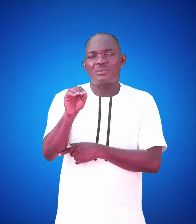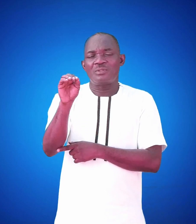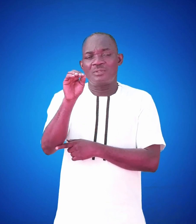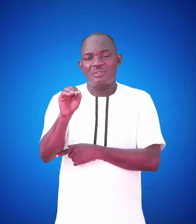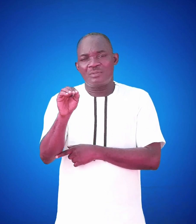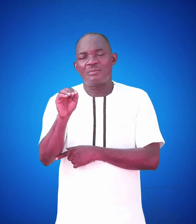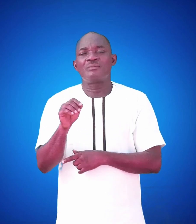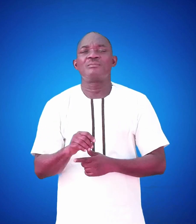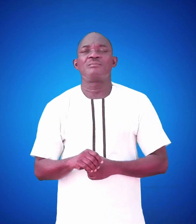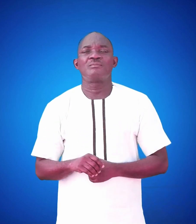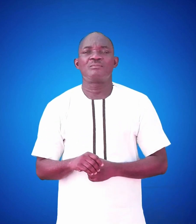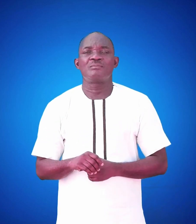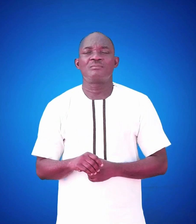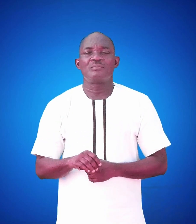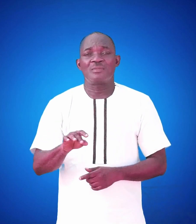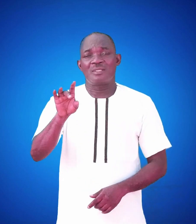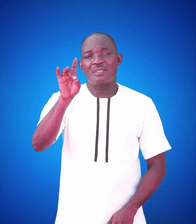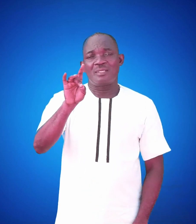800